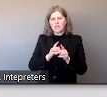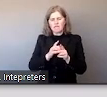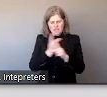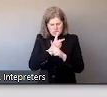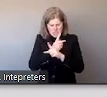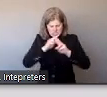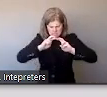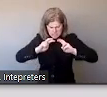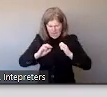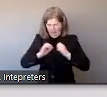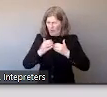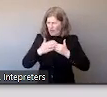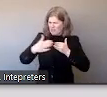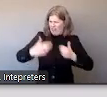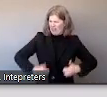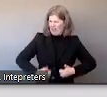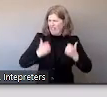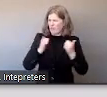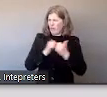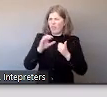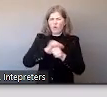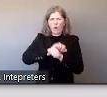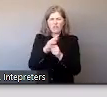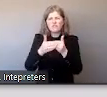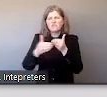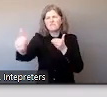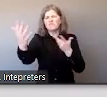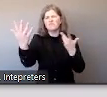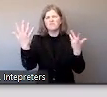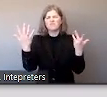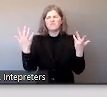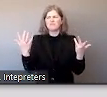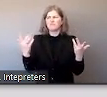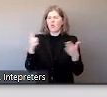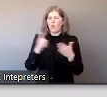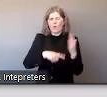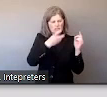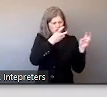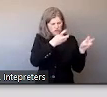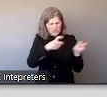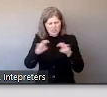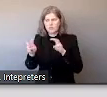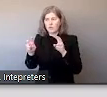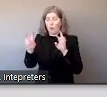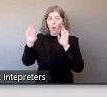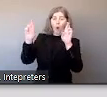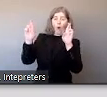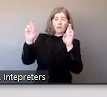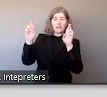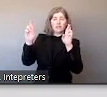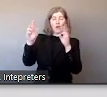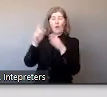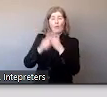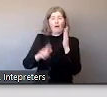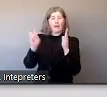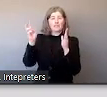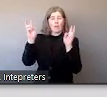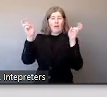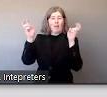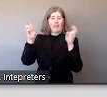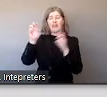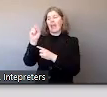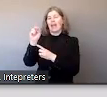how we're going to live with this pandemic in our midst, and as we transition to hopefully in the future what someone will declare as